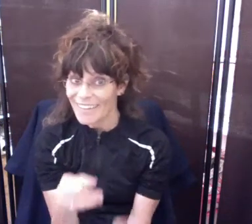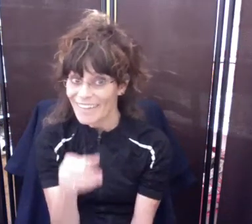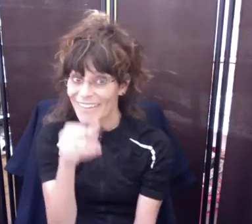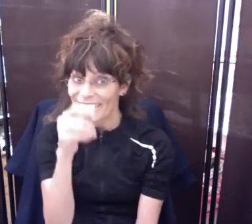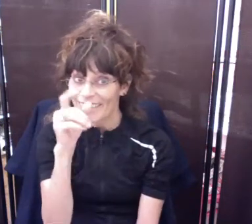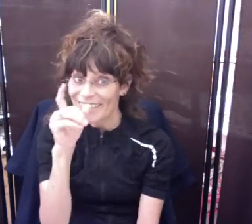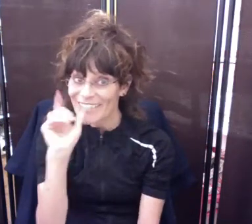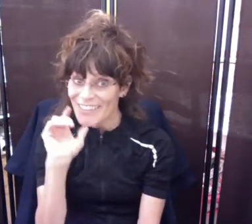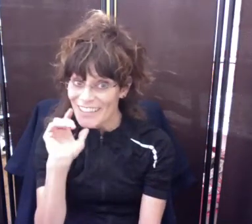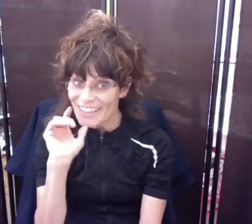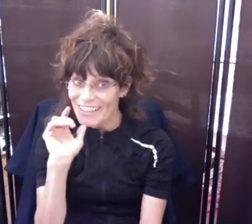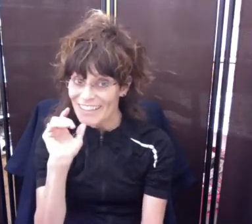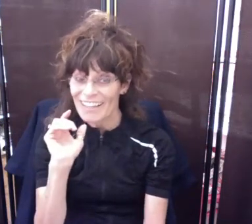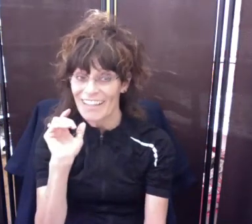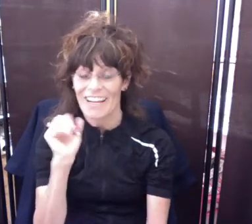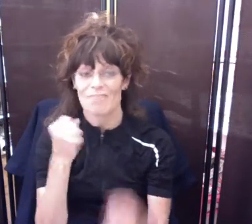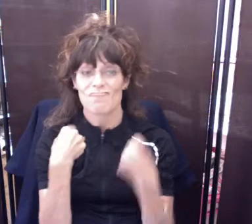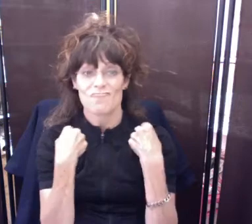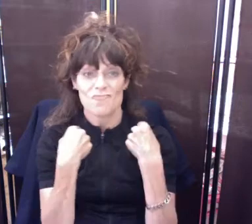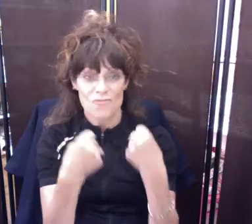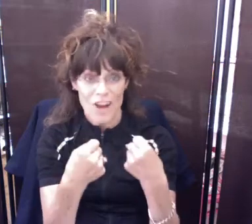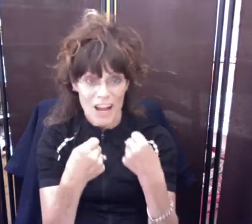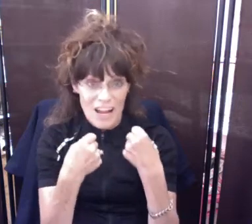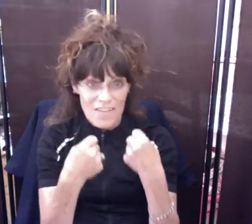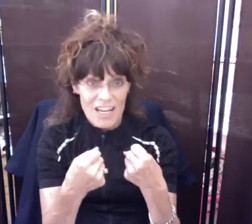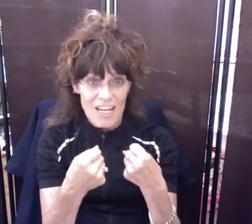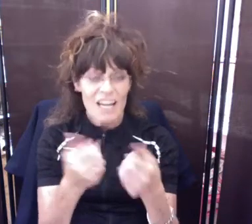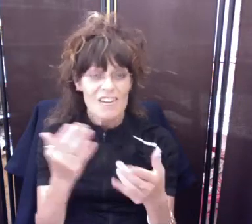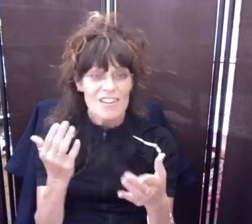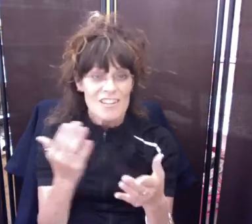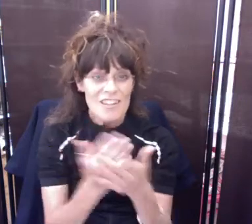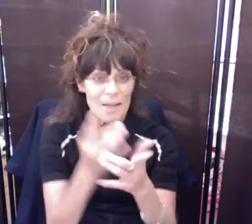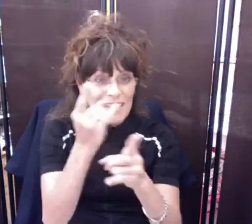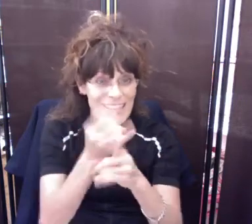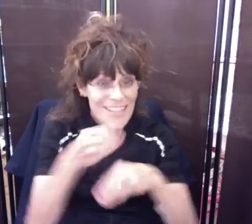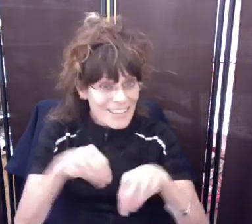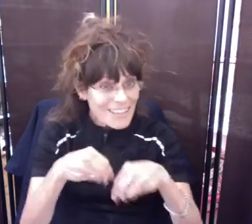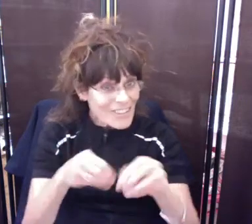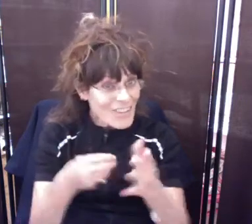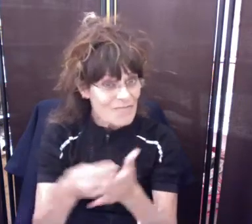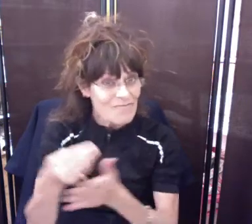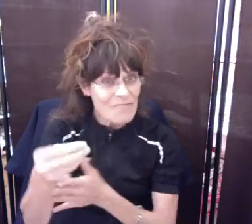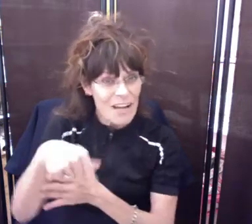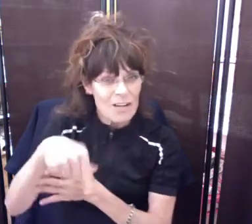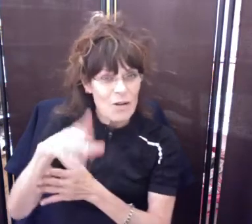home from work, I would go straight to the liquor store and buy another quart of vodka and drive right home and start drinking